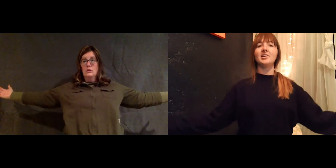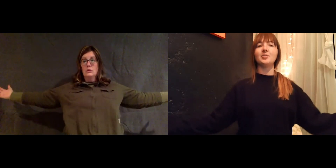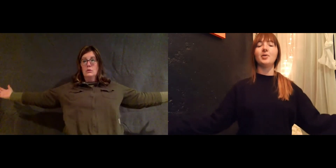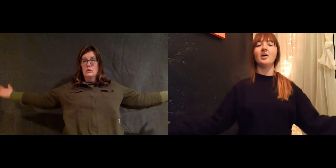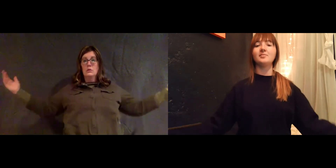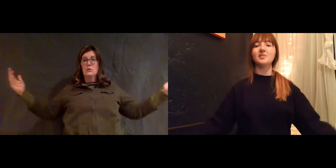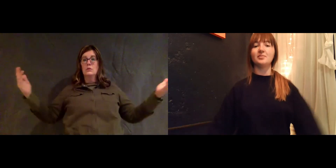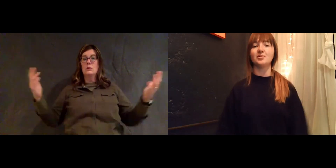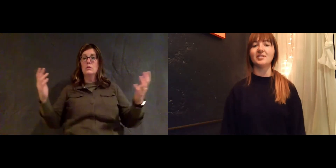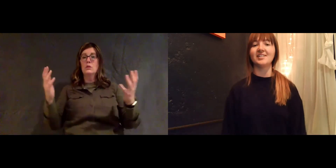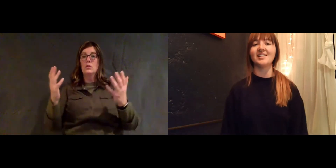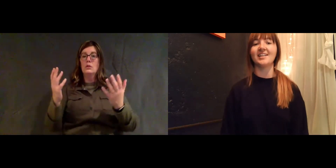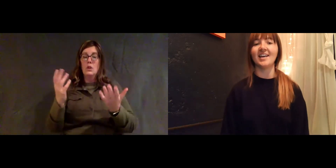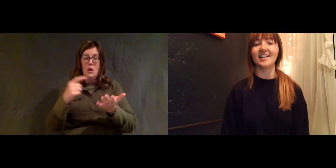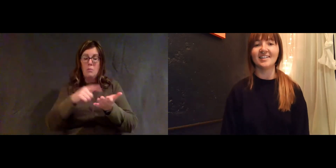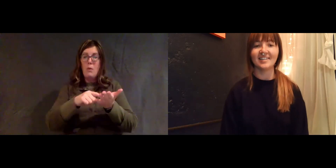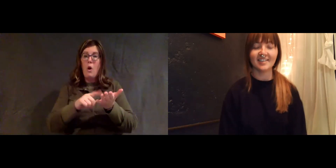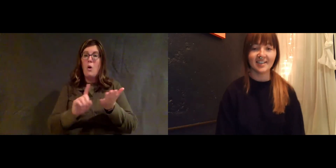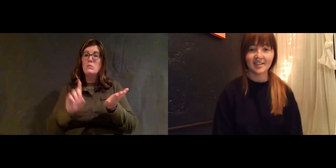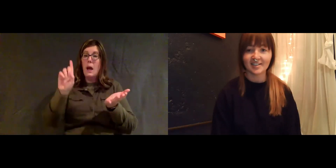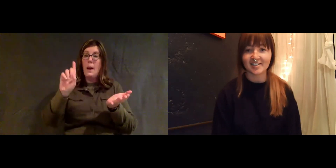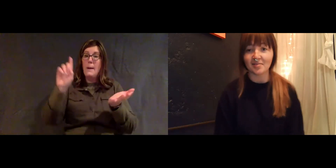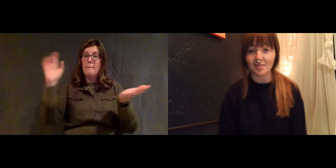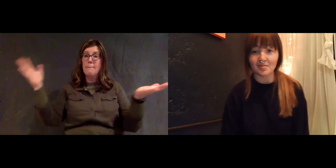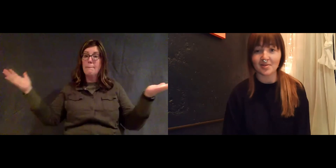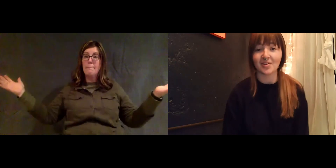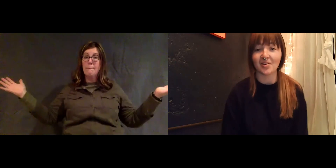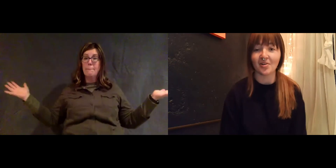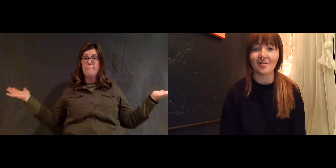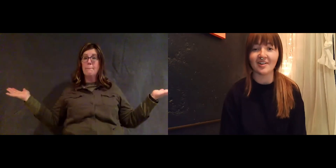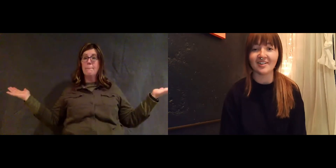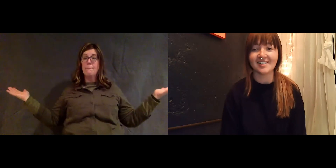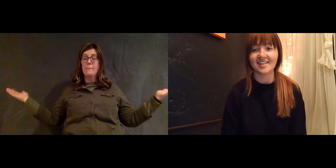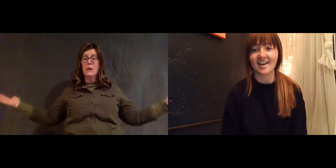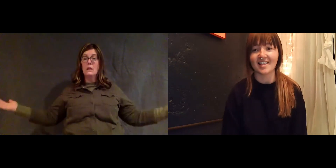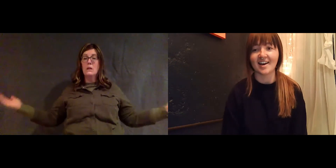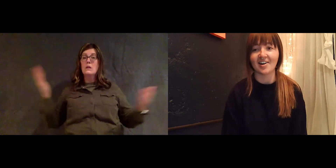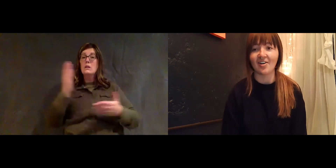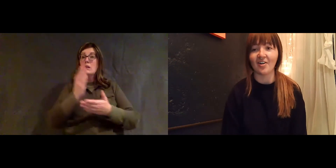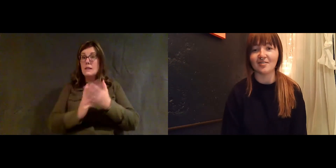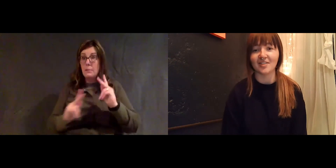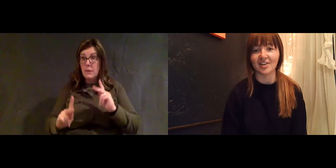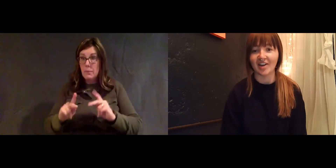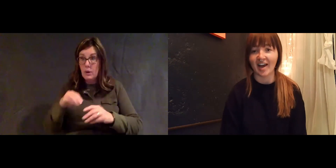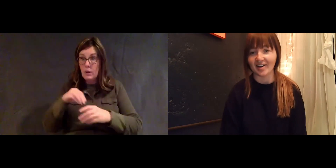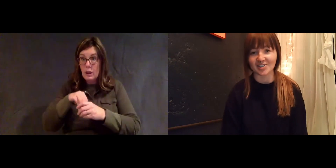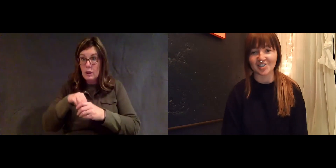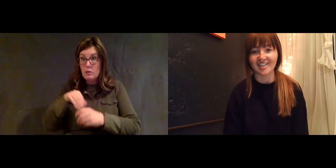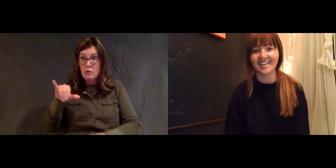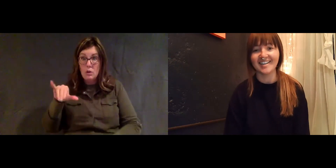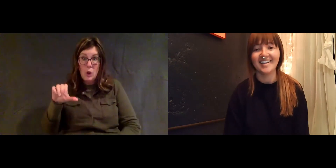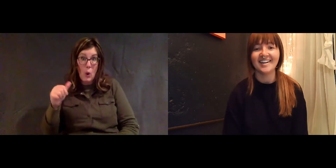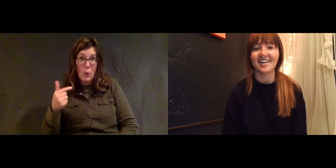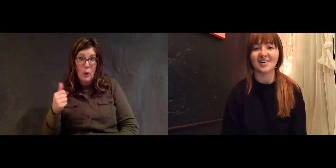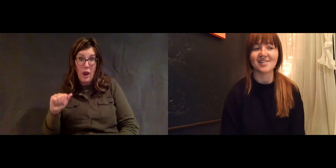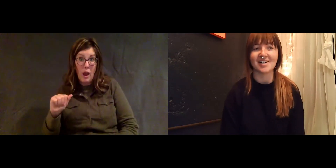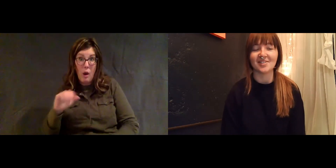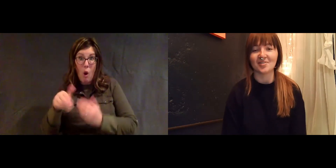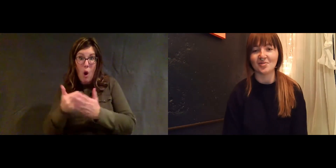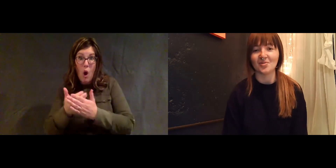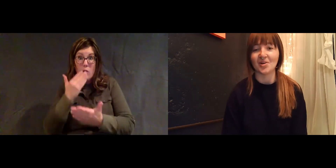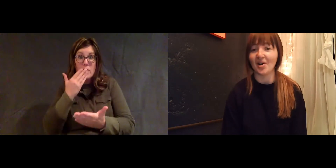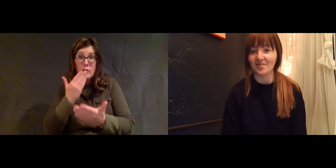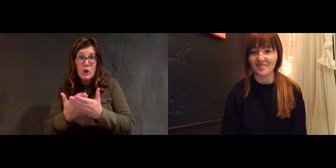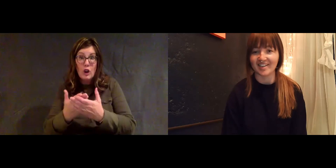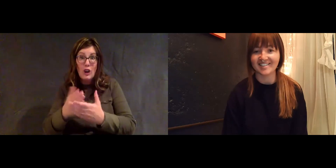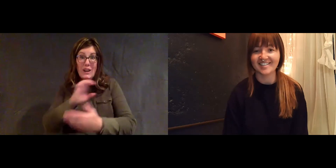turning your palms up toward the ceiling. Some people in the yoga world say that all of the good energy comes in